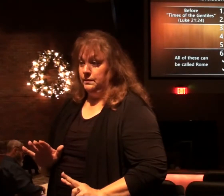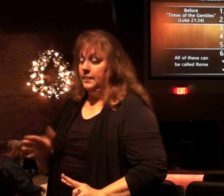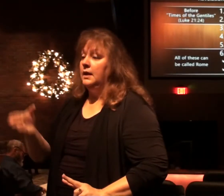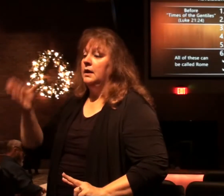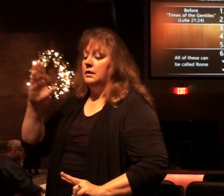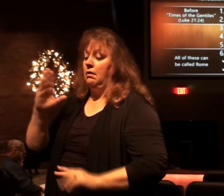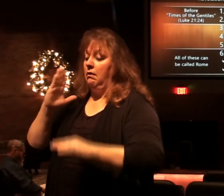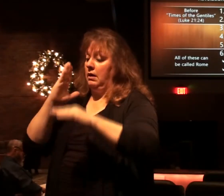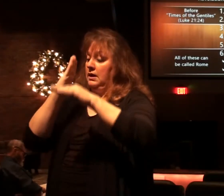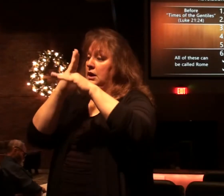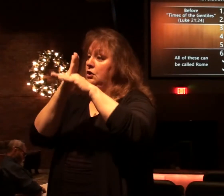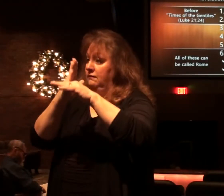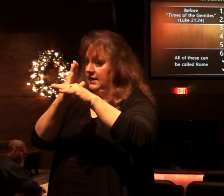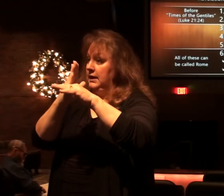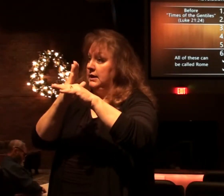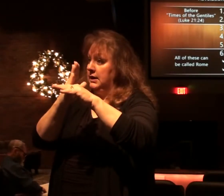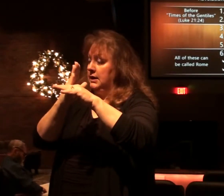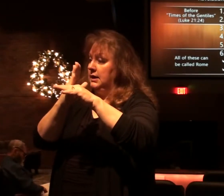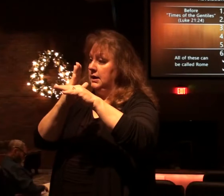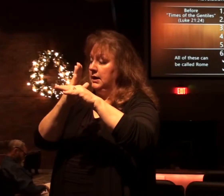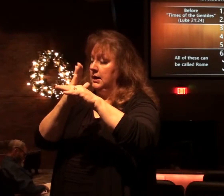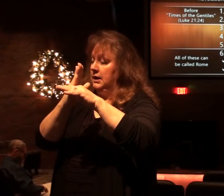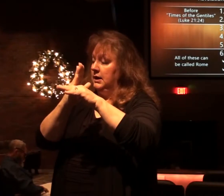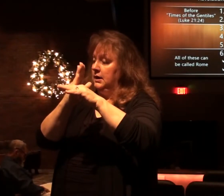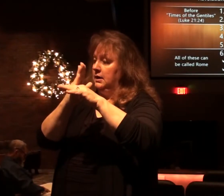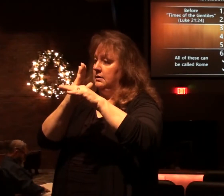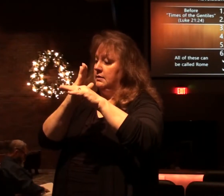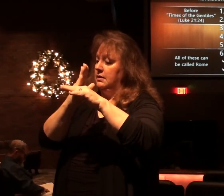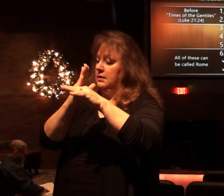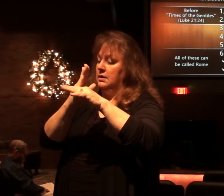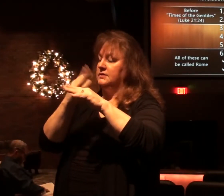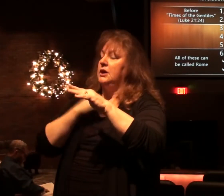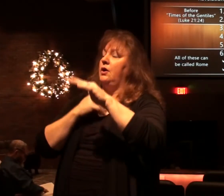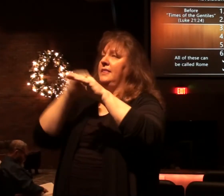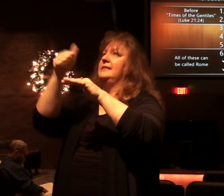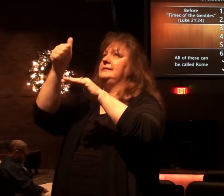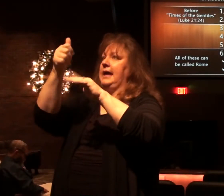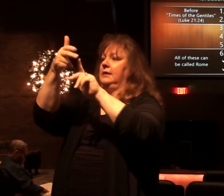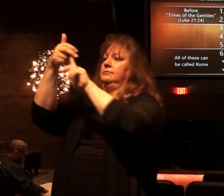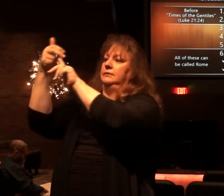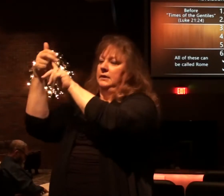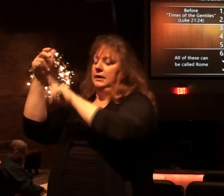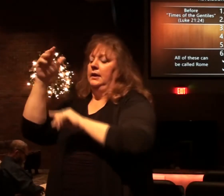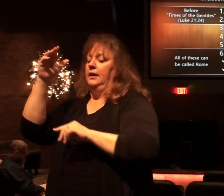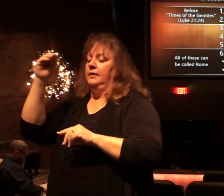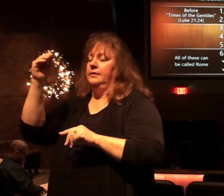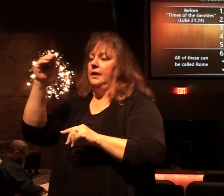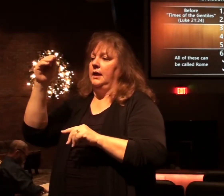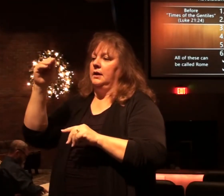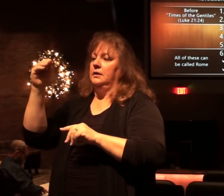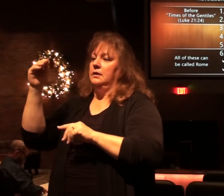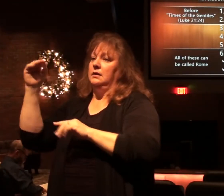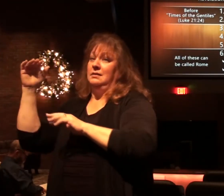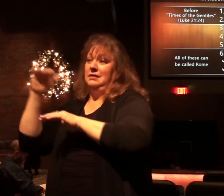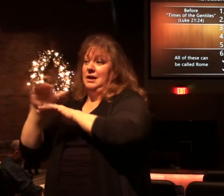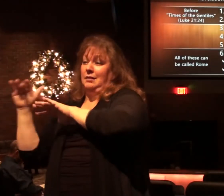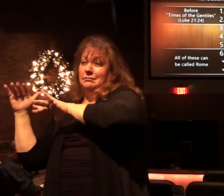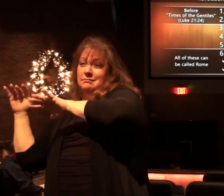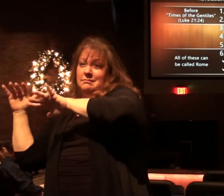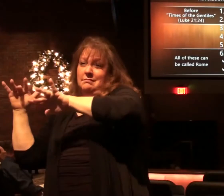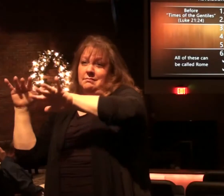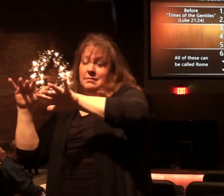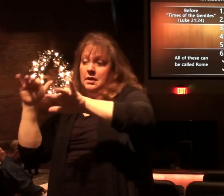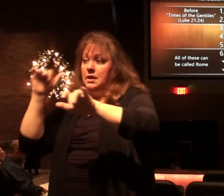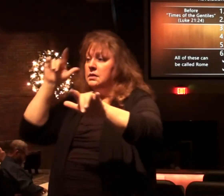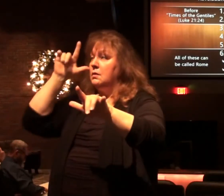God intervened, and while the Assyrian army was sleeping for the night before they attacked Jerusalem, when